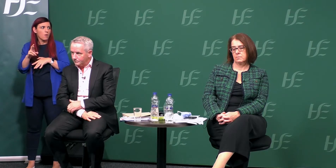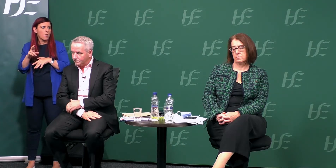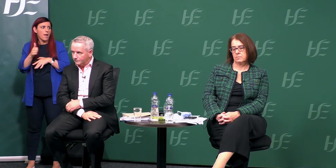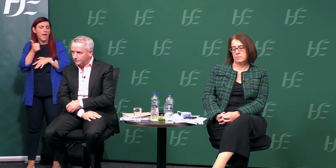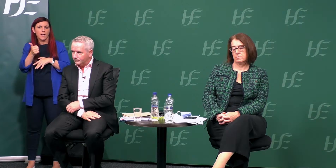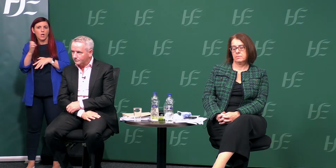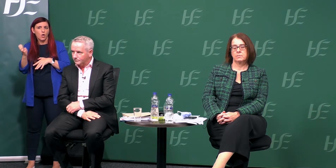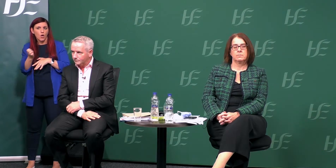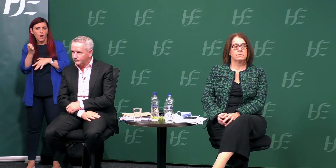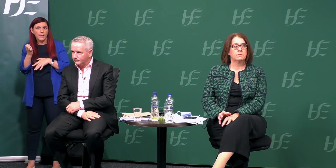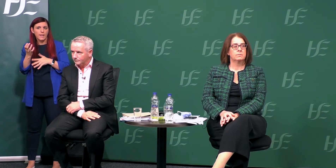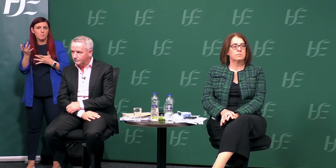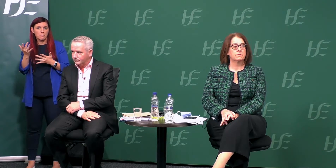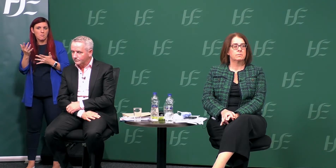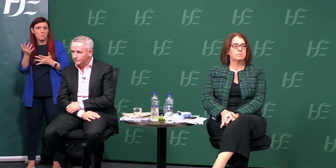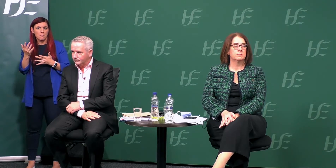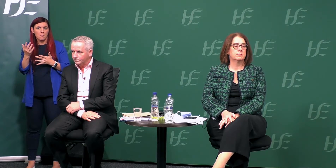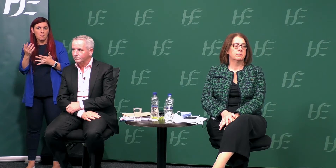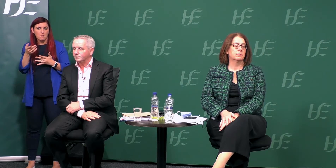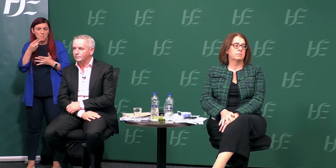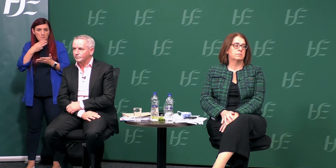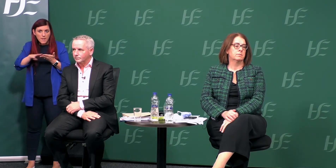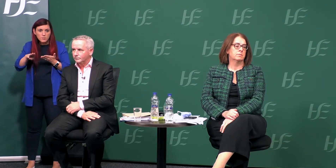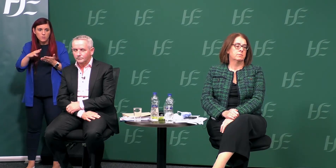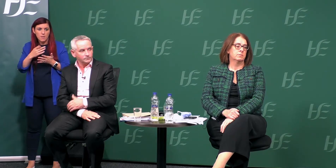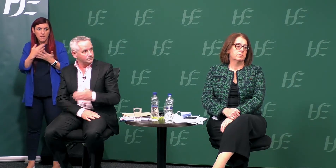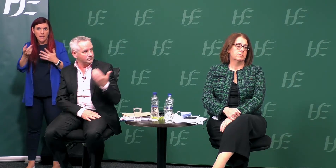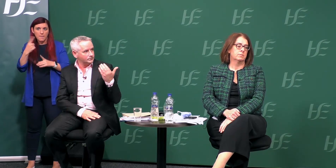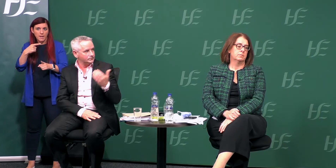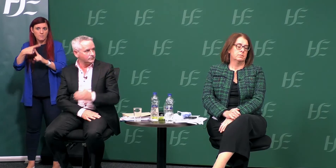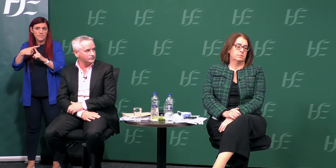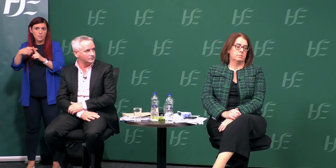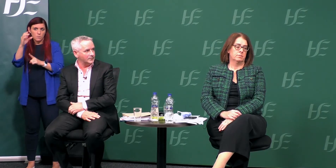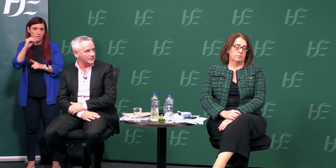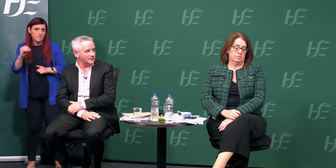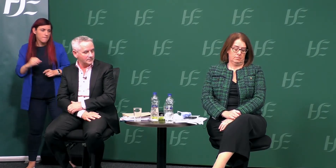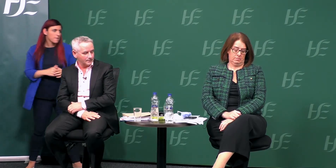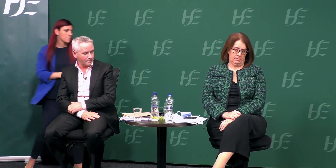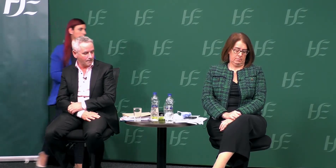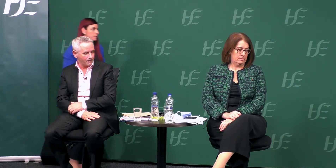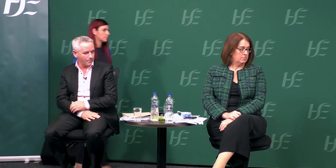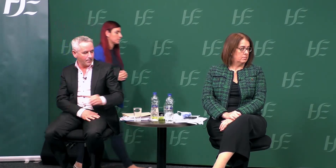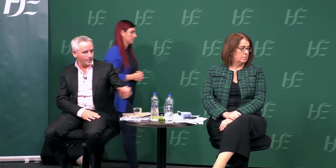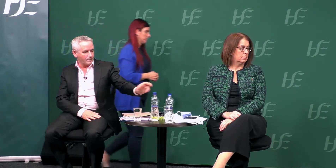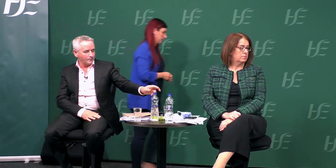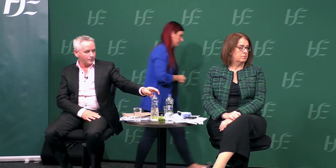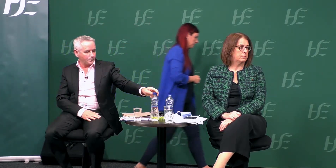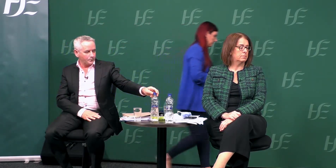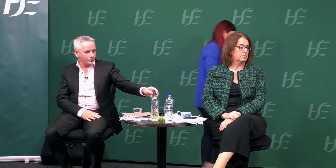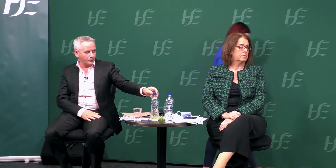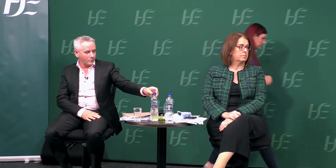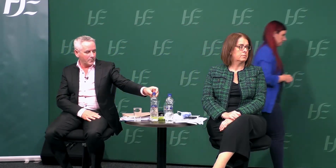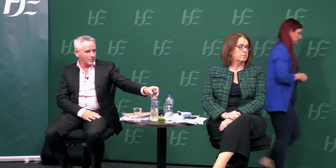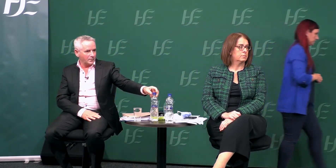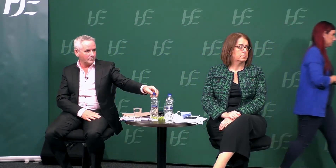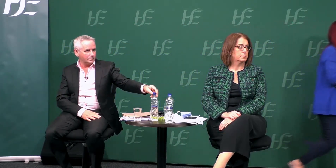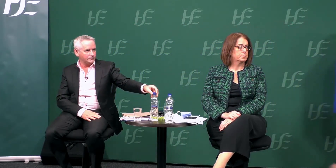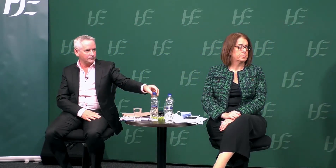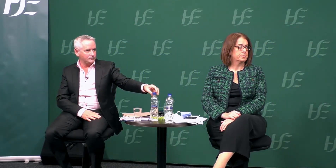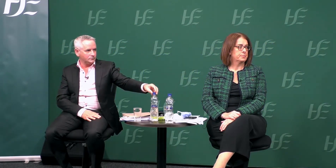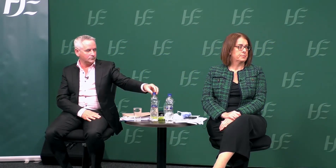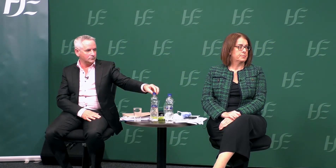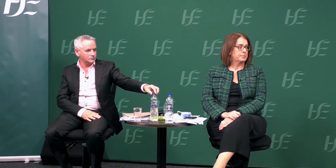early findings of how many of them have come back positive since that started? Yeah, so in terms of the